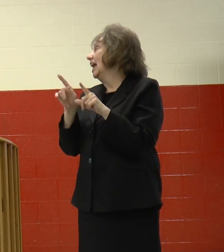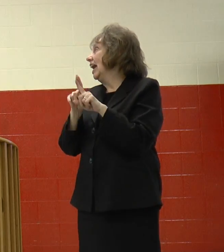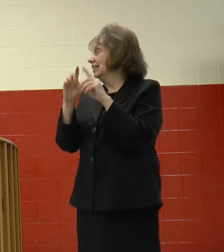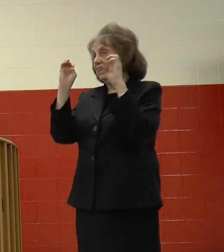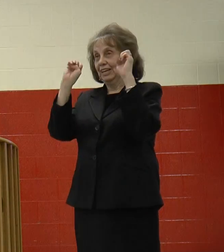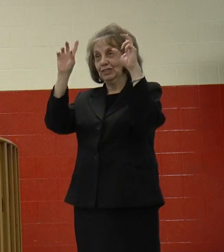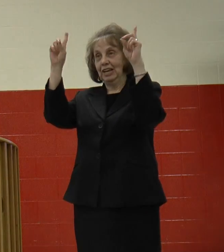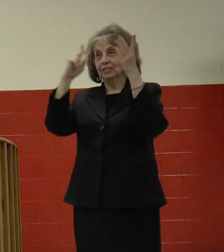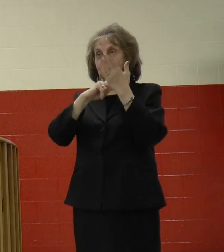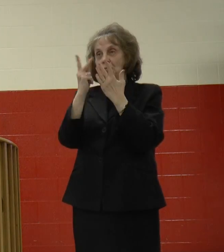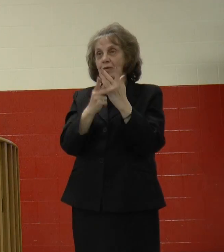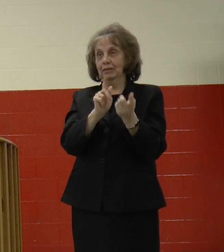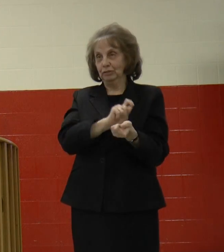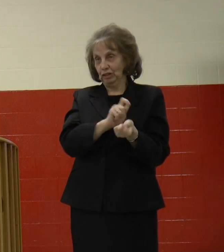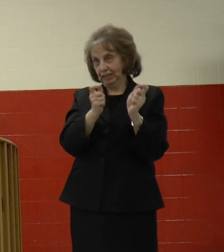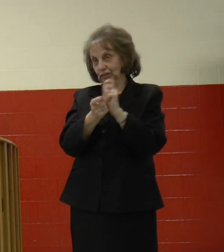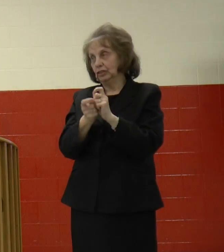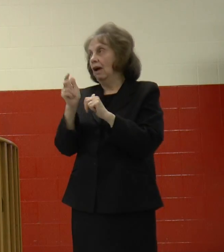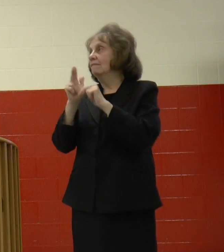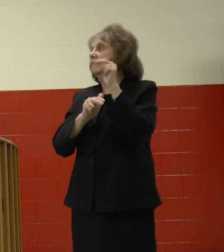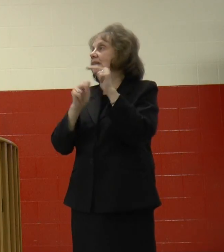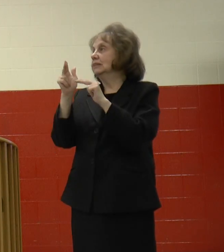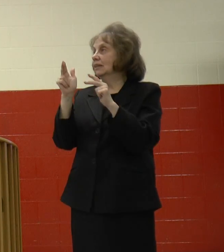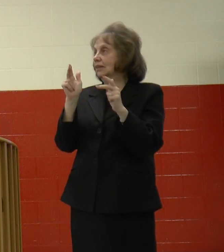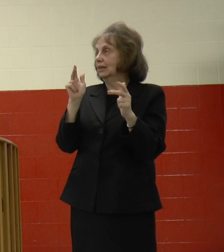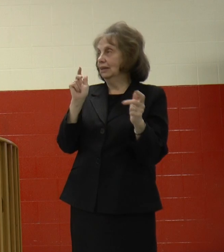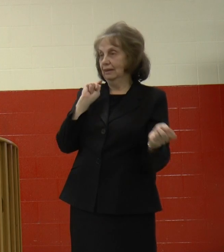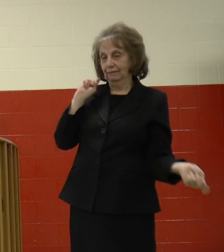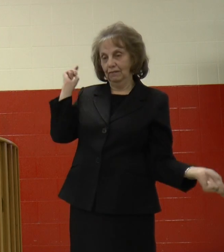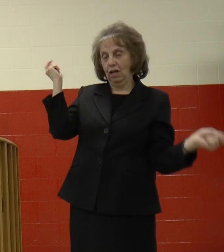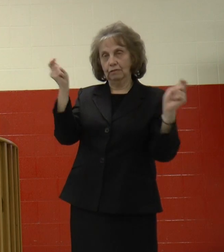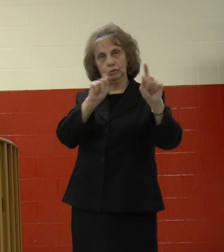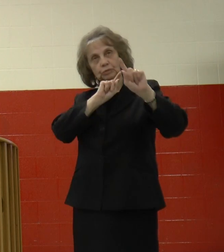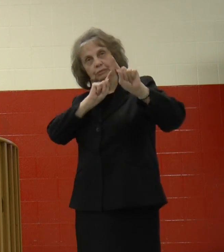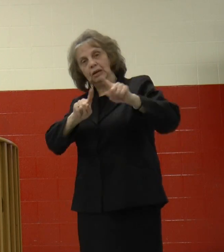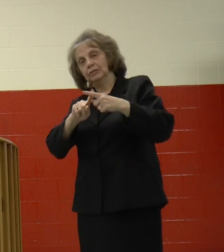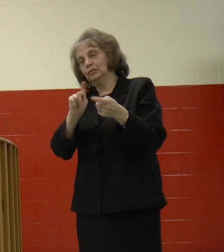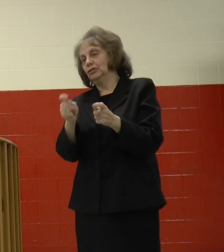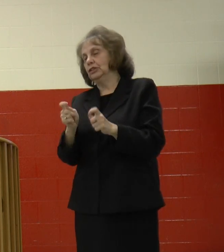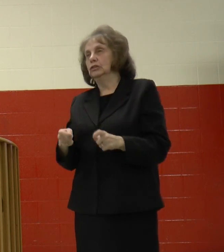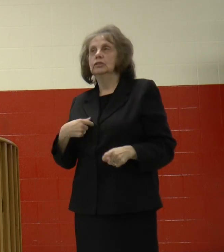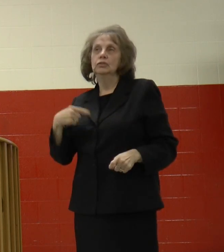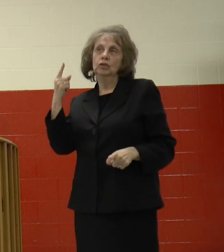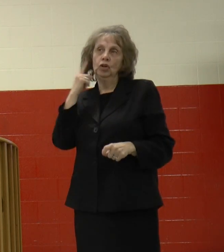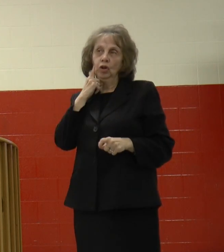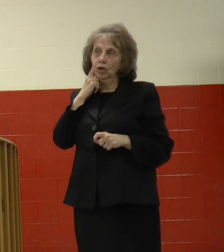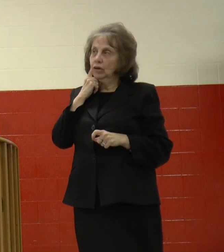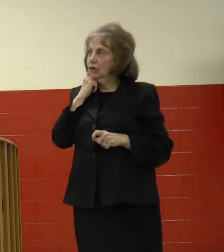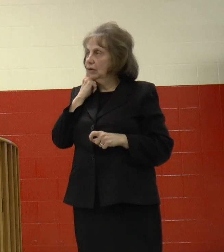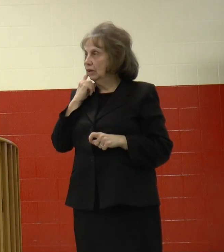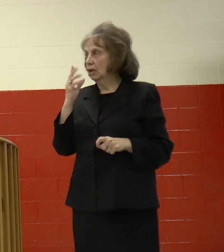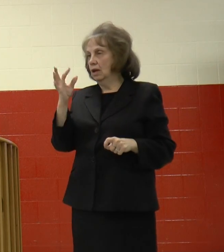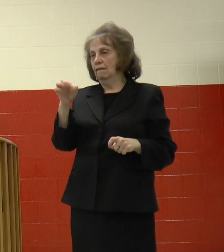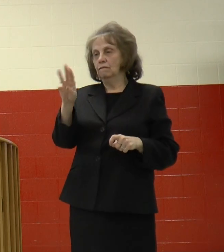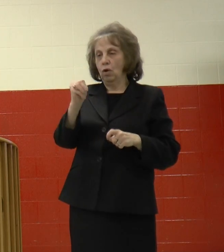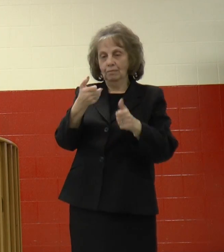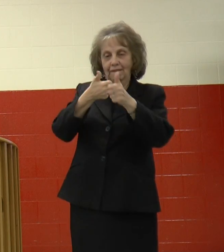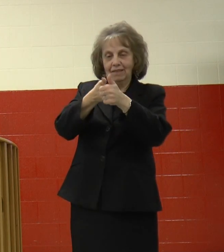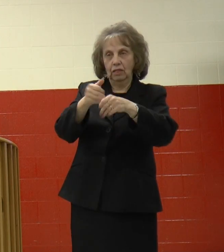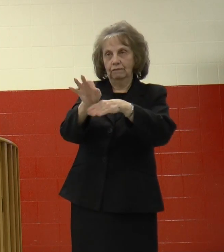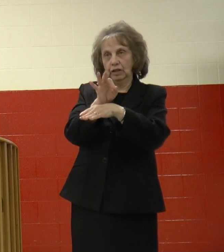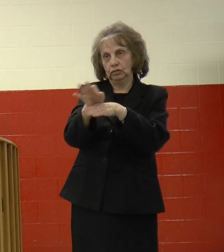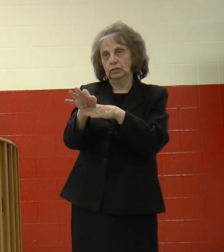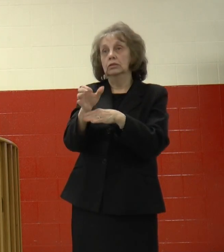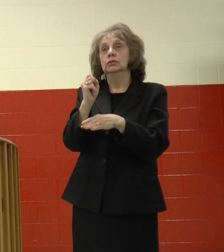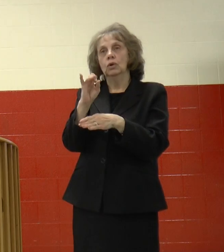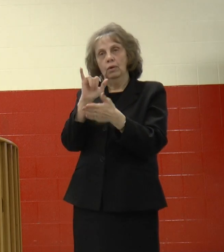educational programs change, the facility evolves in response to those changes. You've heard the expression, form follows function. So